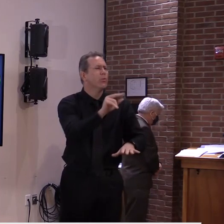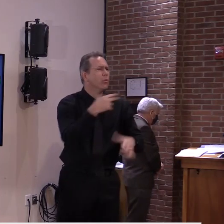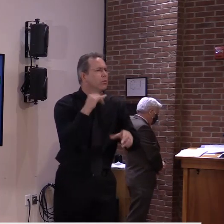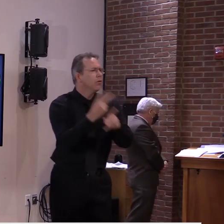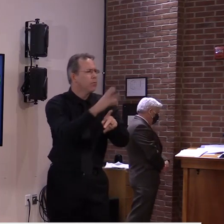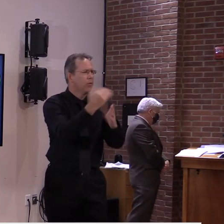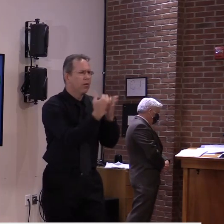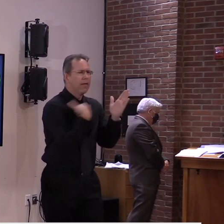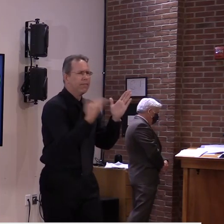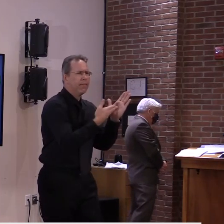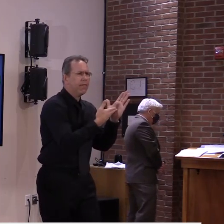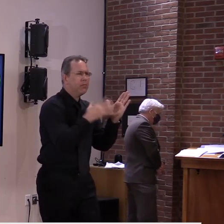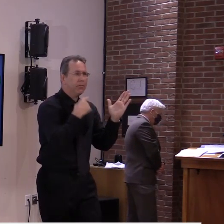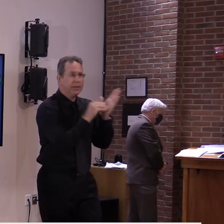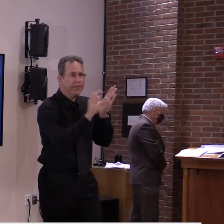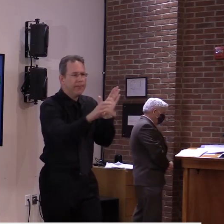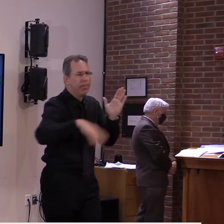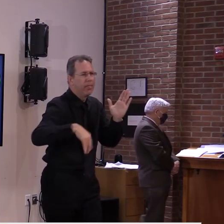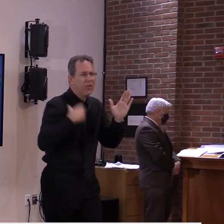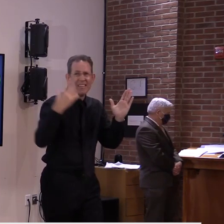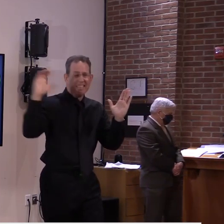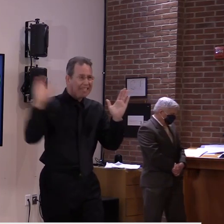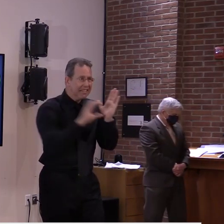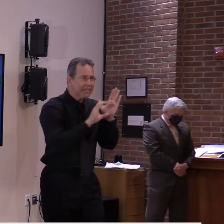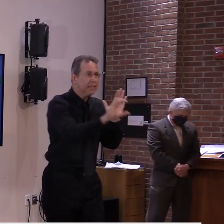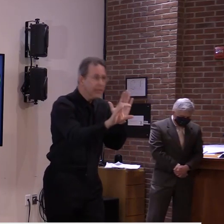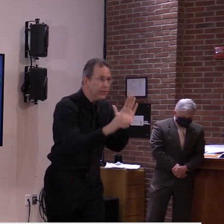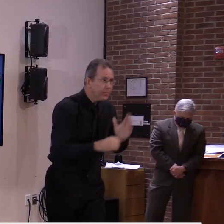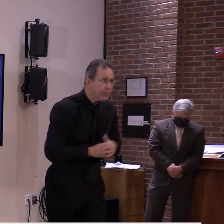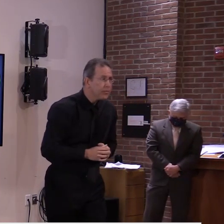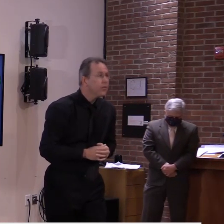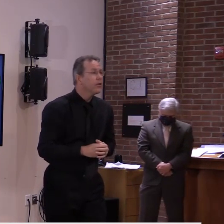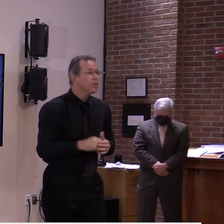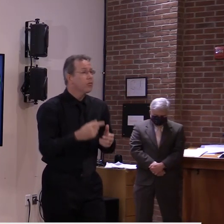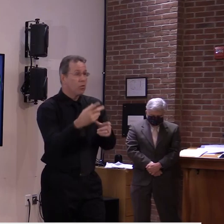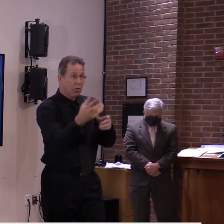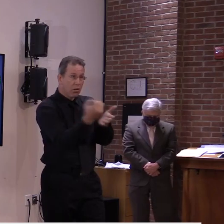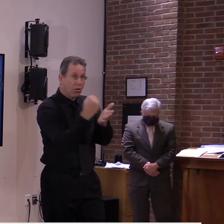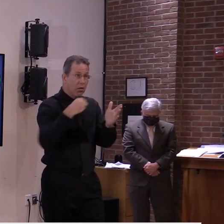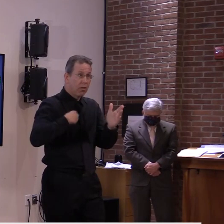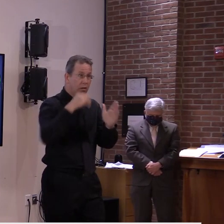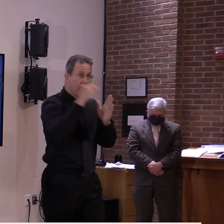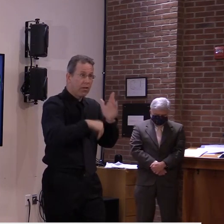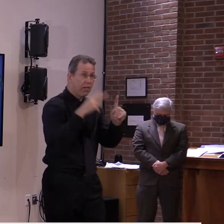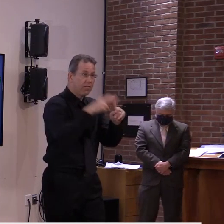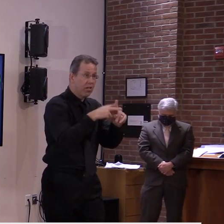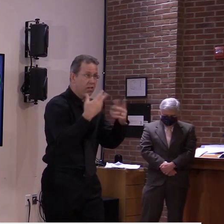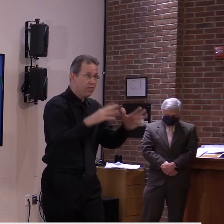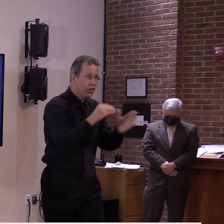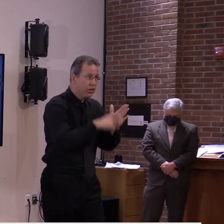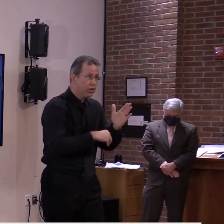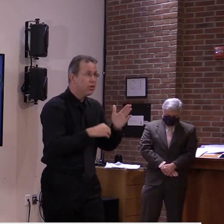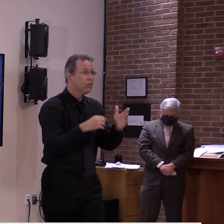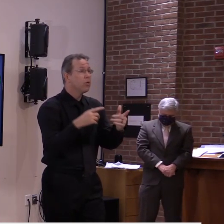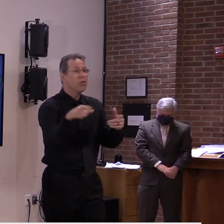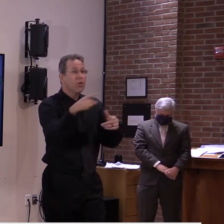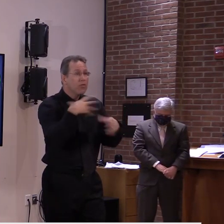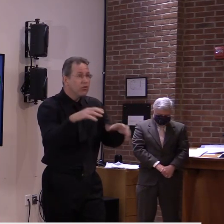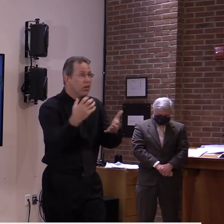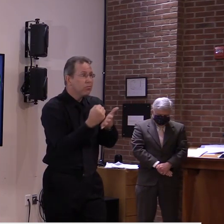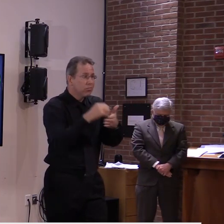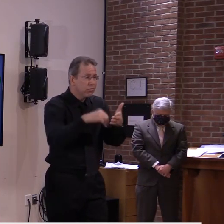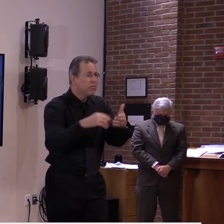week you are filing for. So while these programs end as of the week ending December 26th, if you